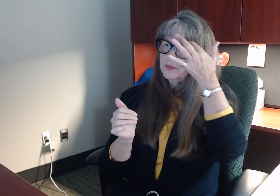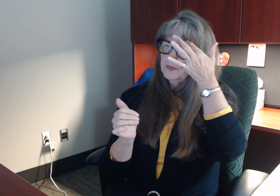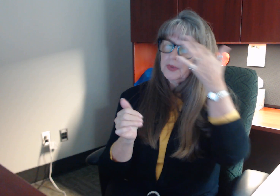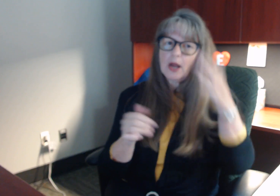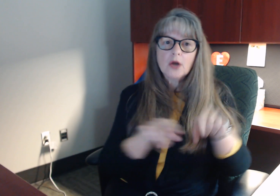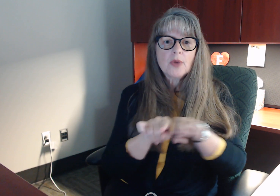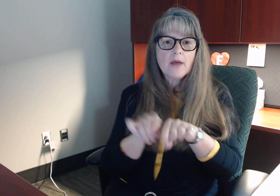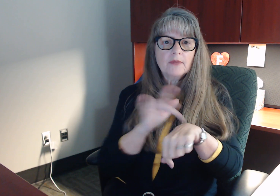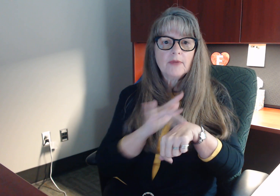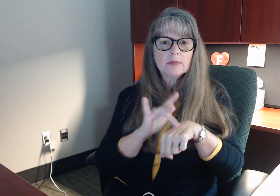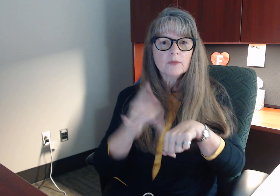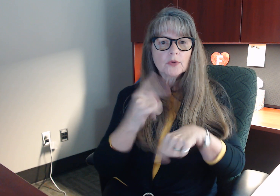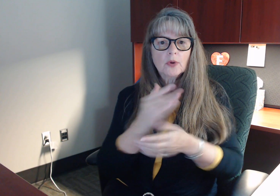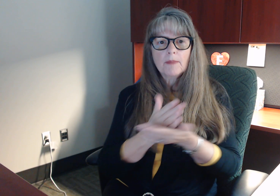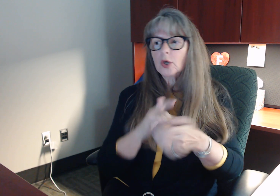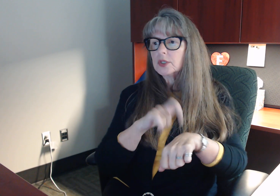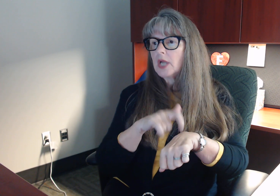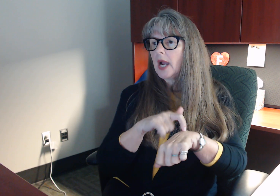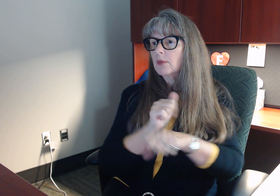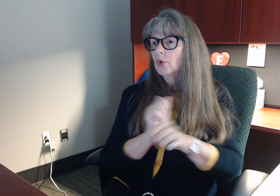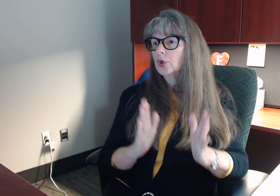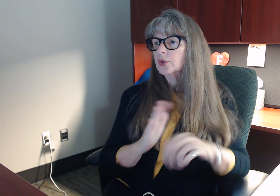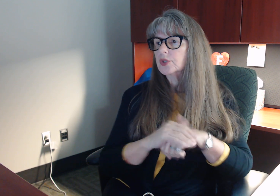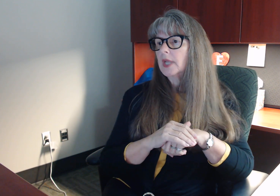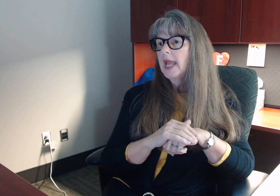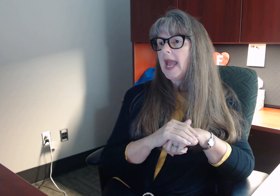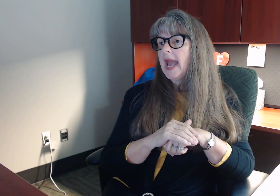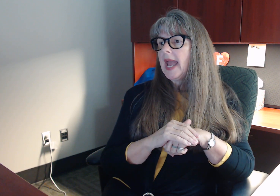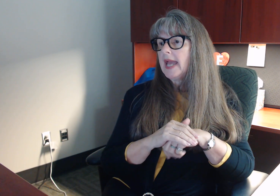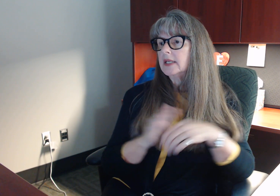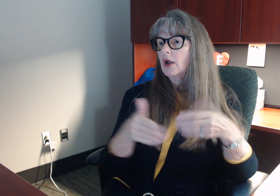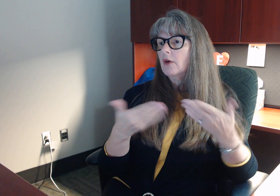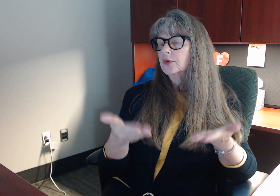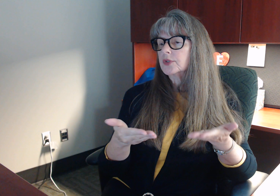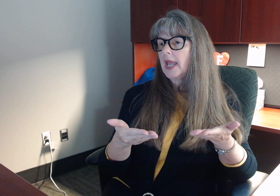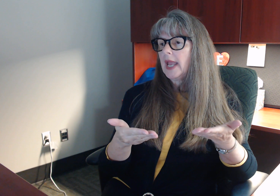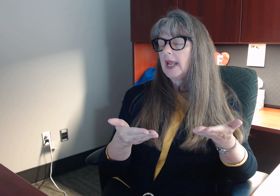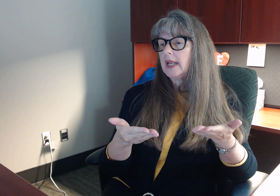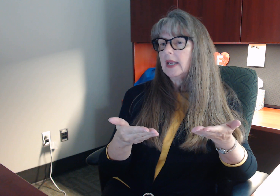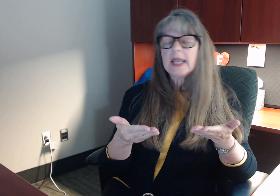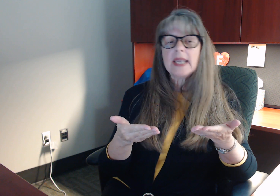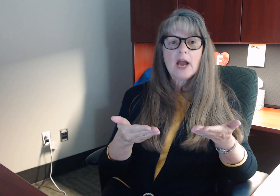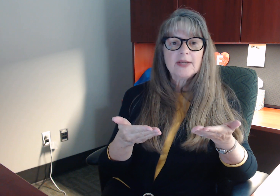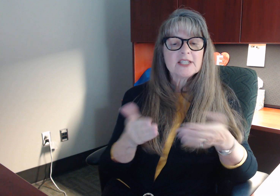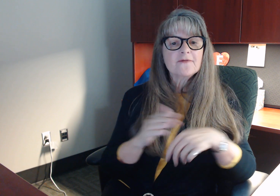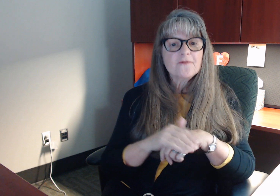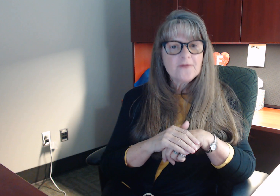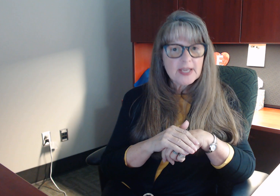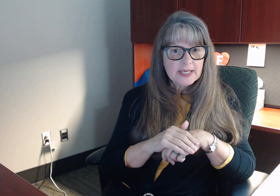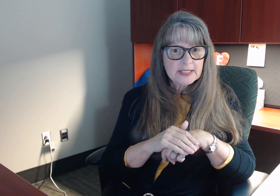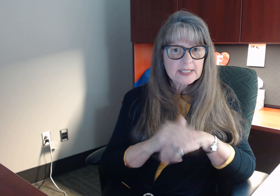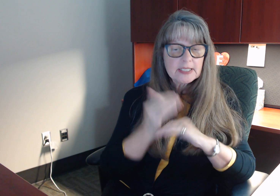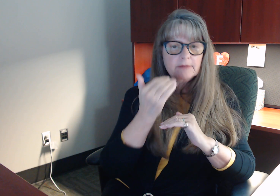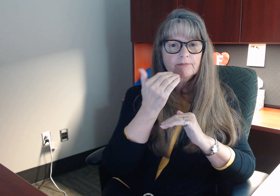they also have available for their part-time workers, and it offers now it's fixed,